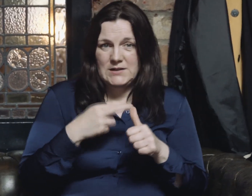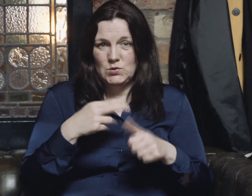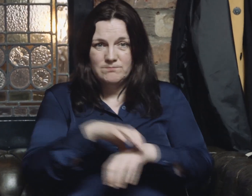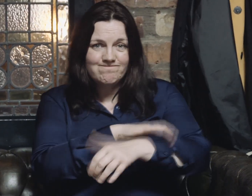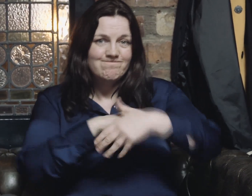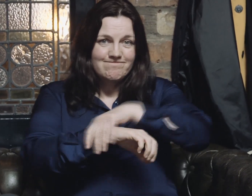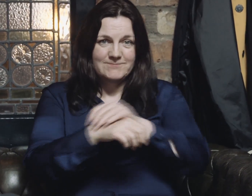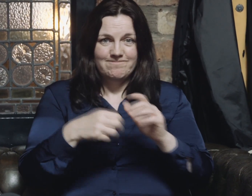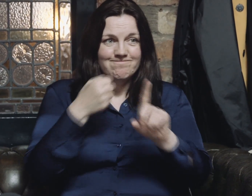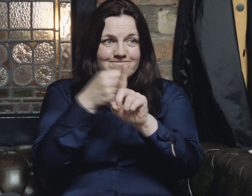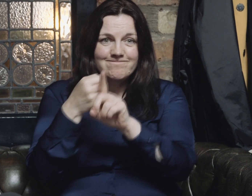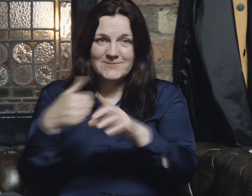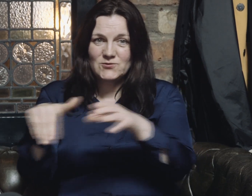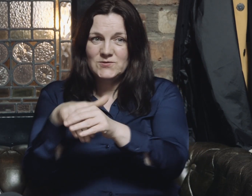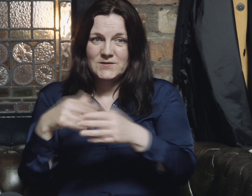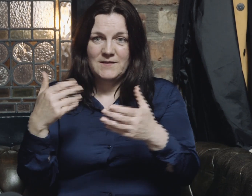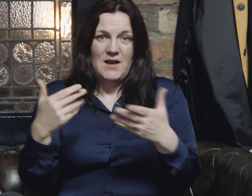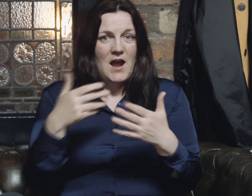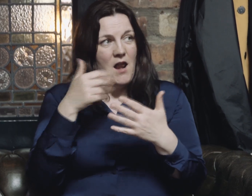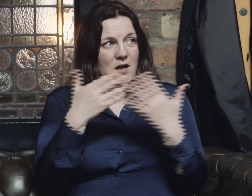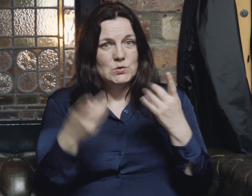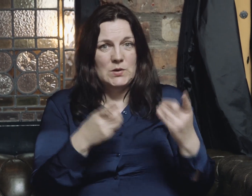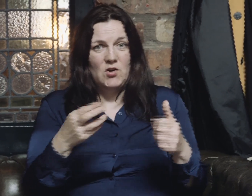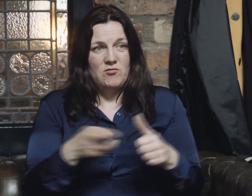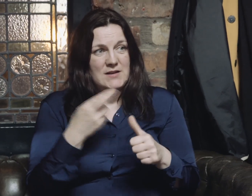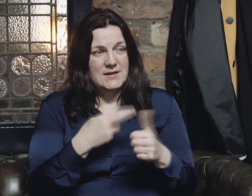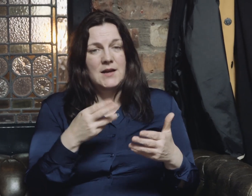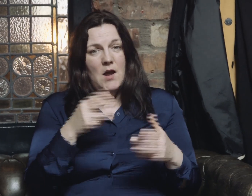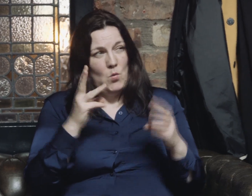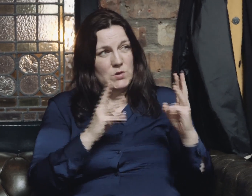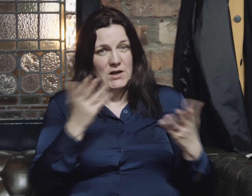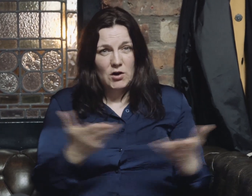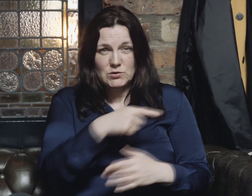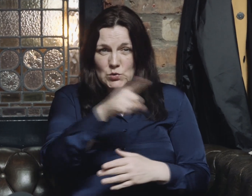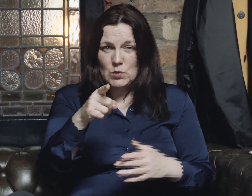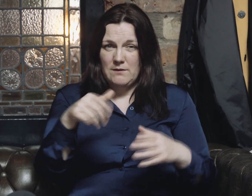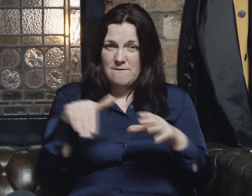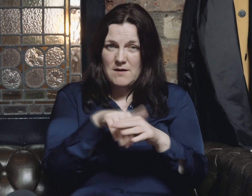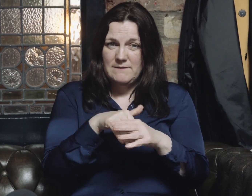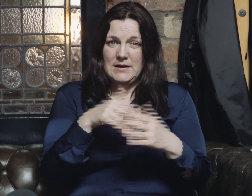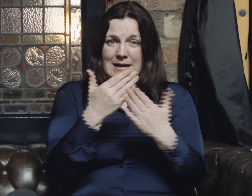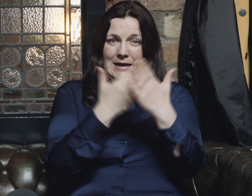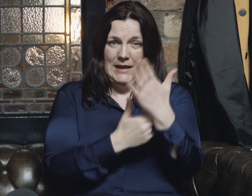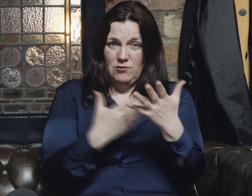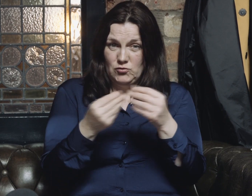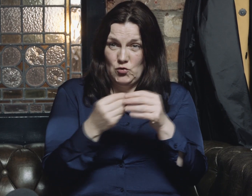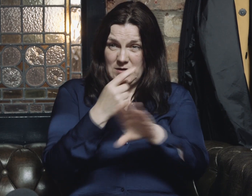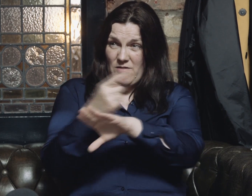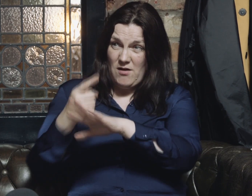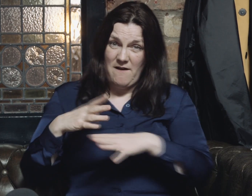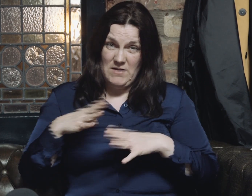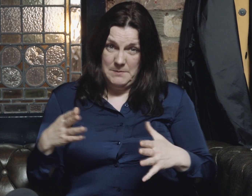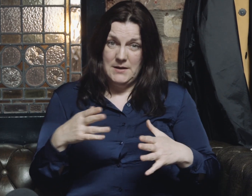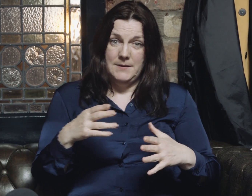those canvasses. I know lots of you are doing a lot already. So we would just encourage you to engage with the legal resources that are available.